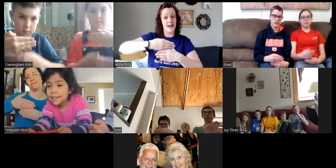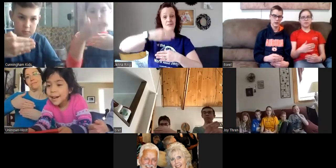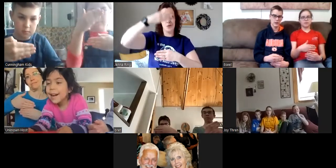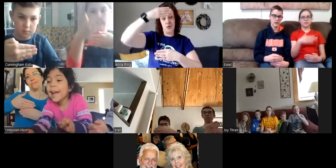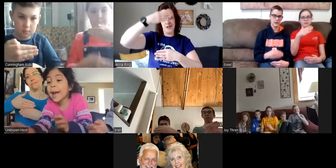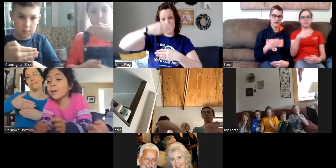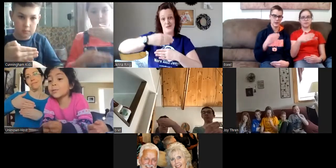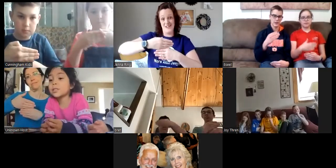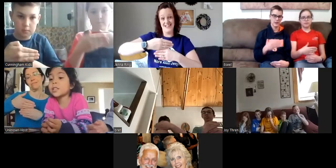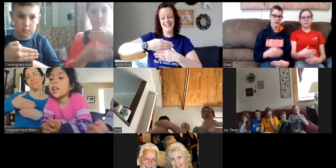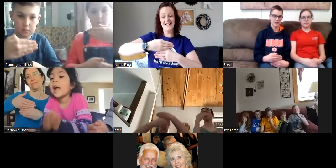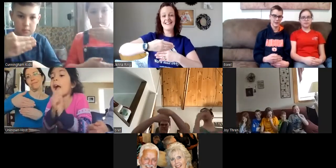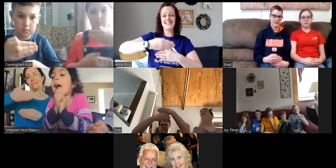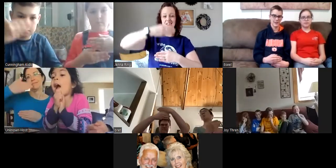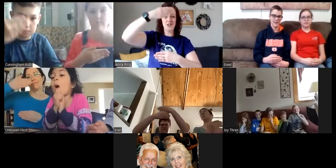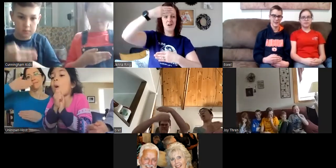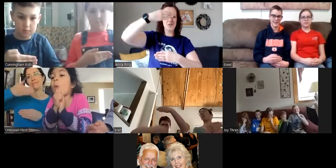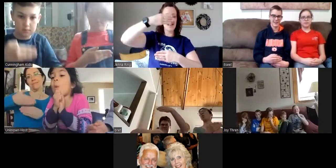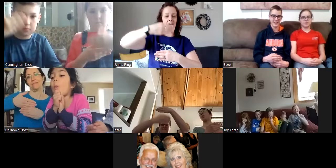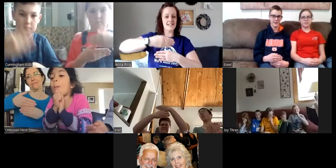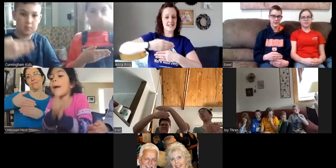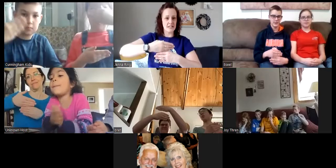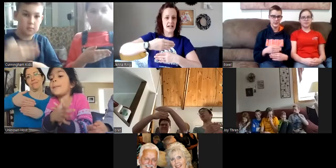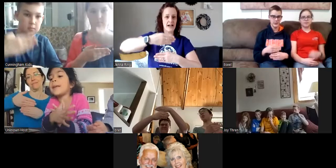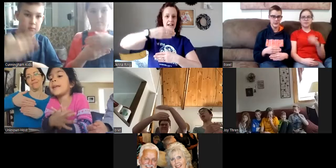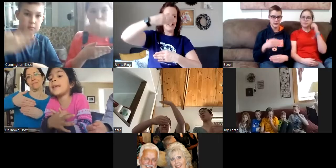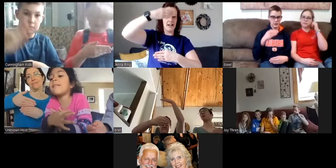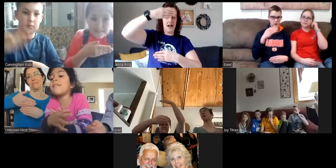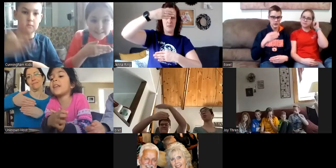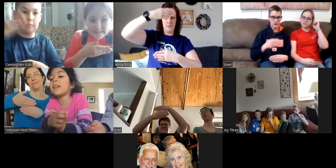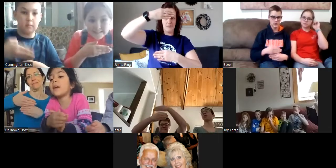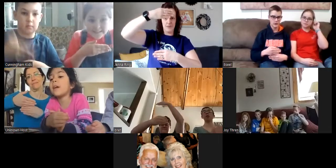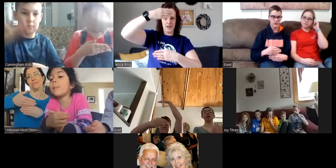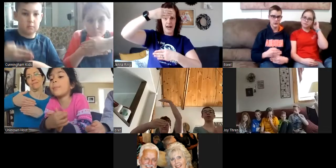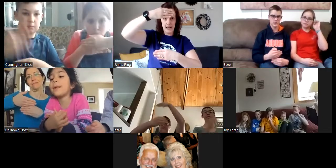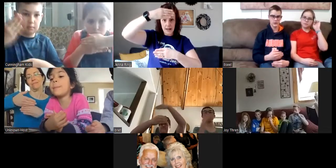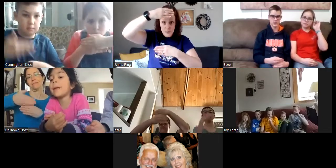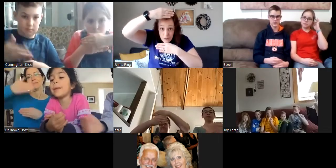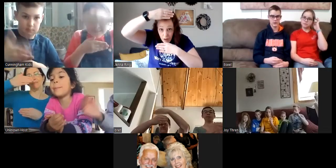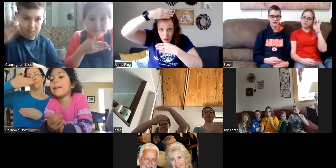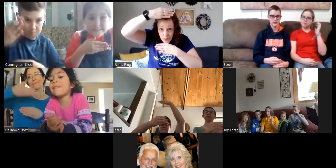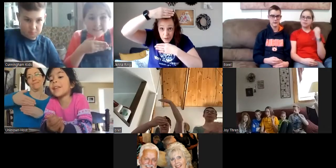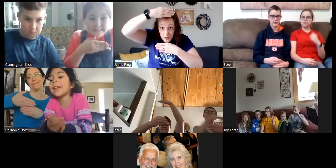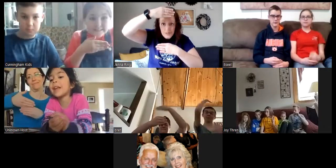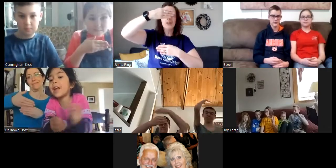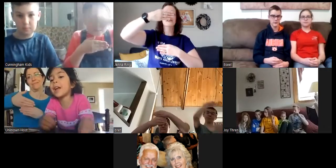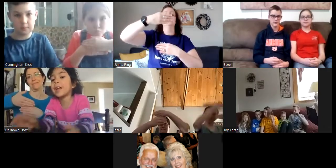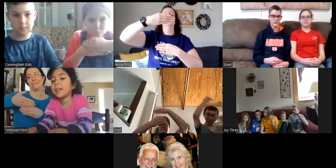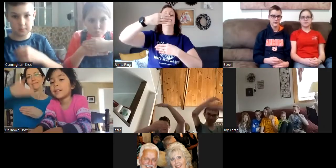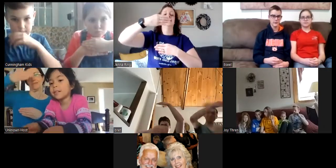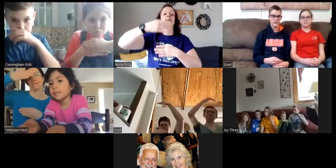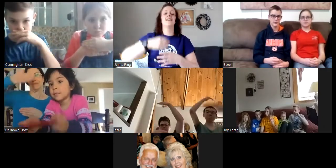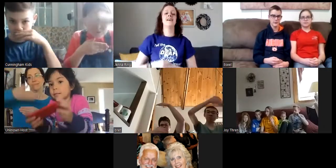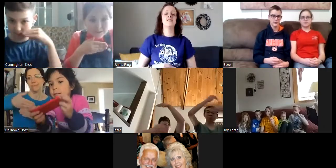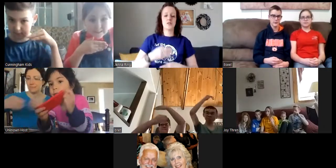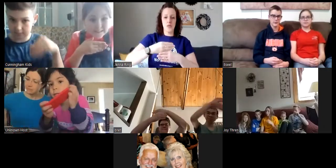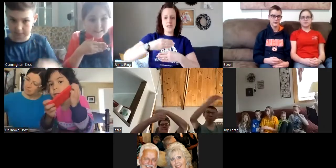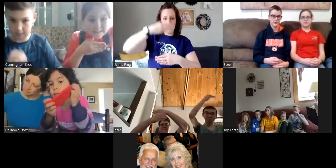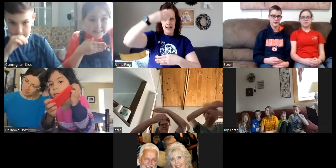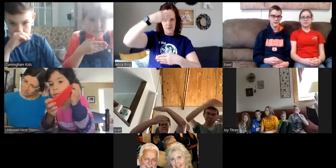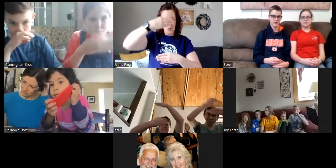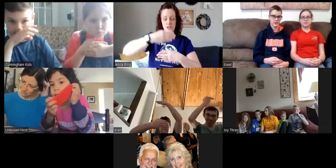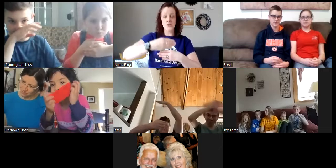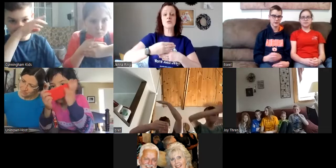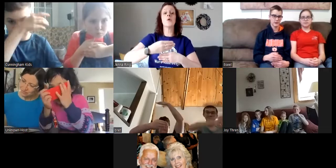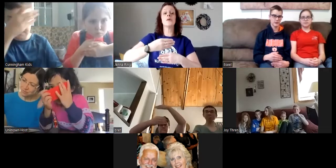that's the sign for window. Just shows that sliding up. Okay, and I'm going to crawl through. All right, so